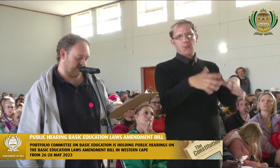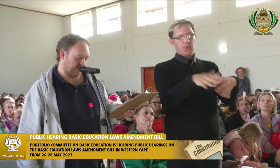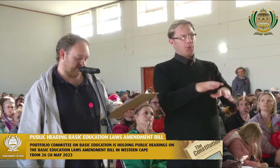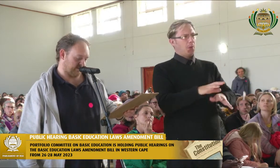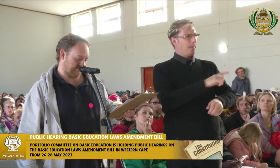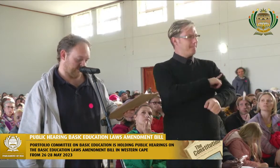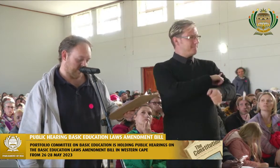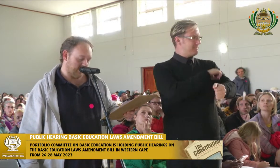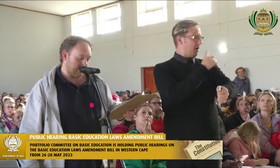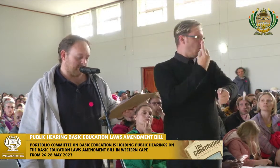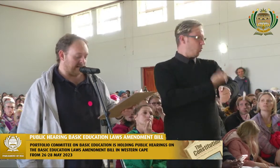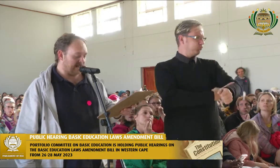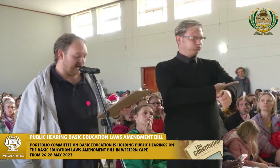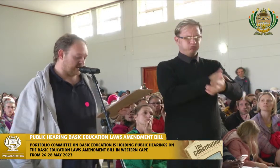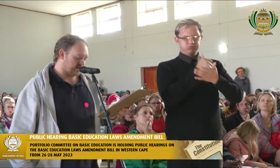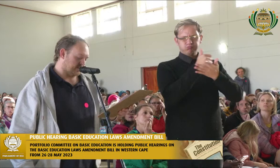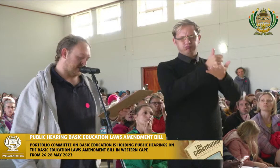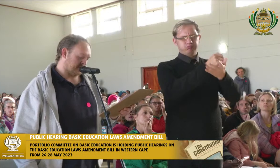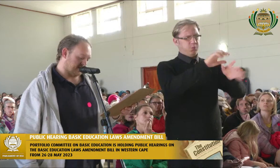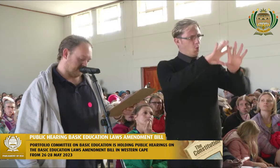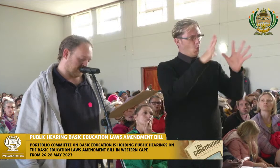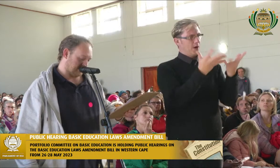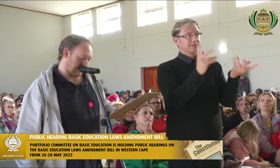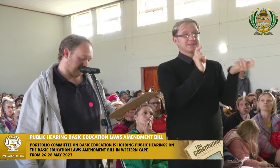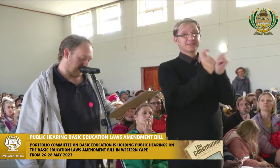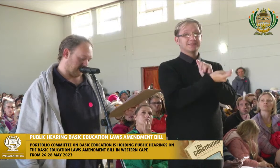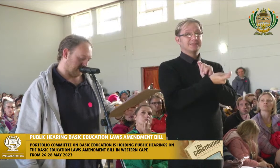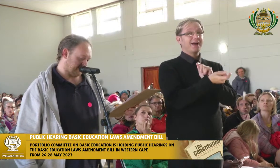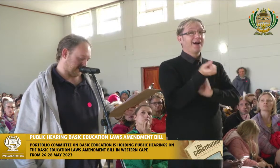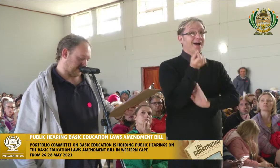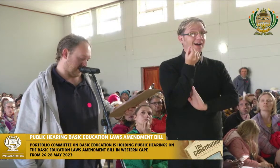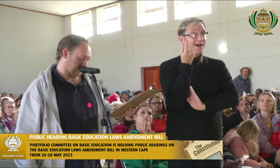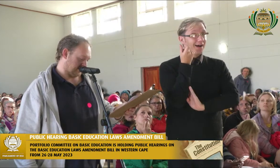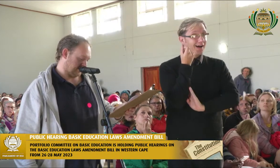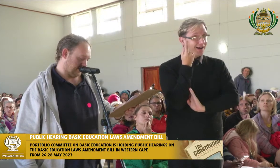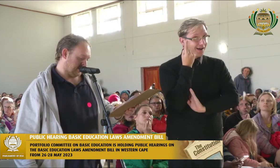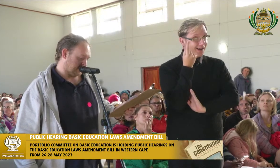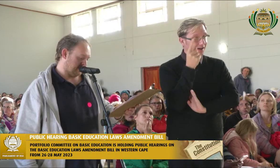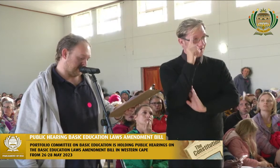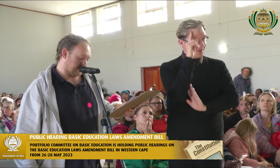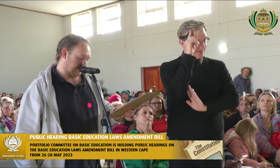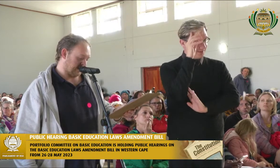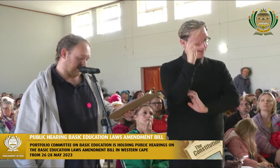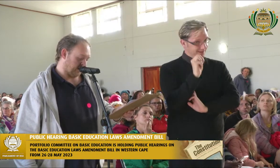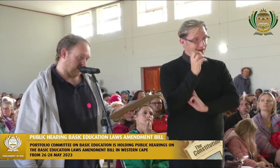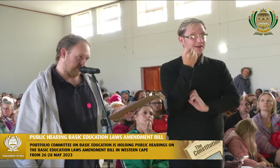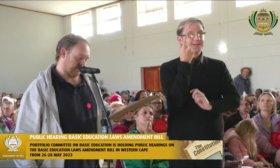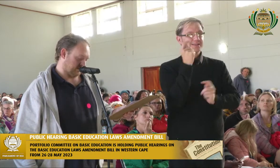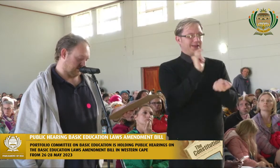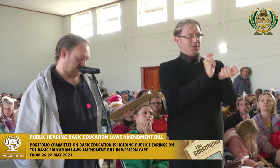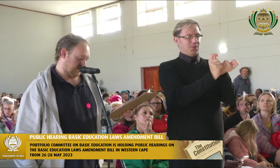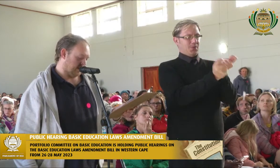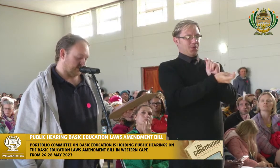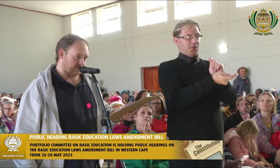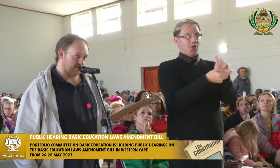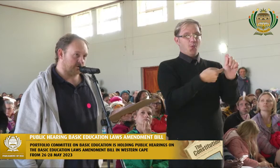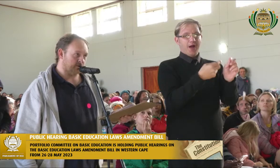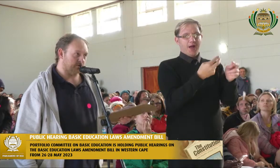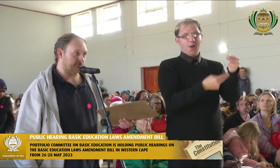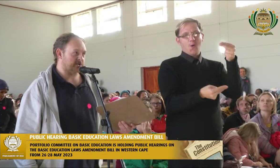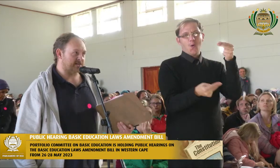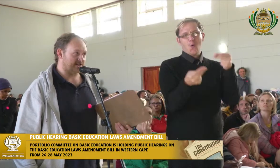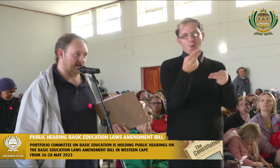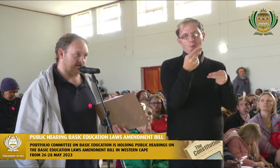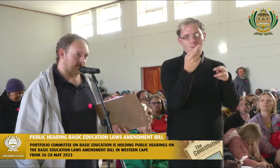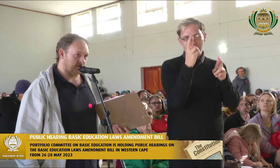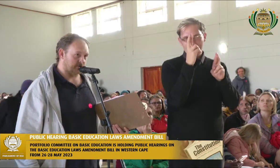to change the world. But he understood the transformative power of education. To him, it was a beacon of hope, not a